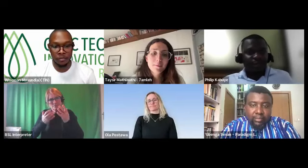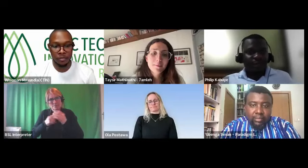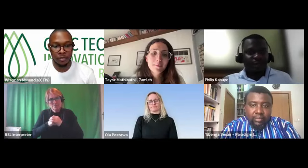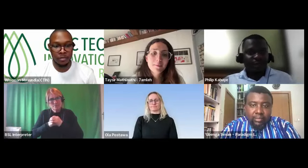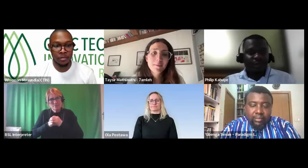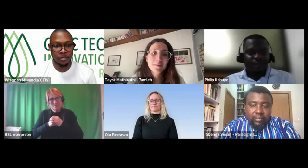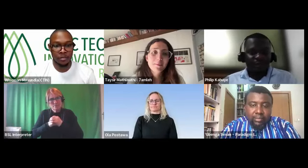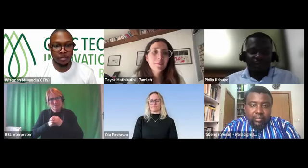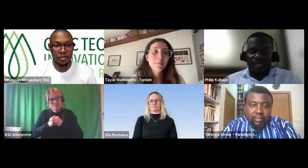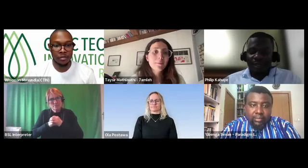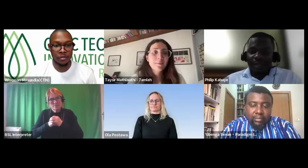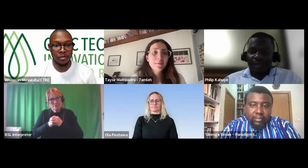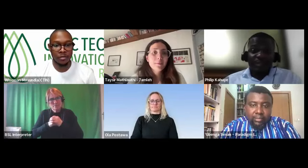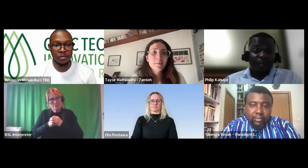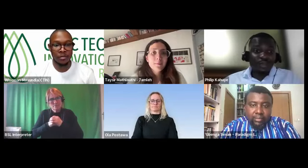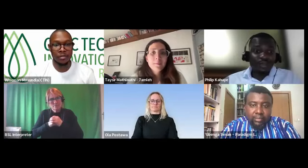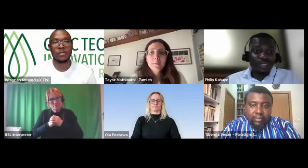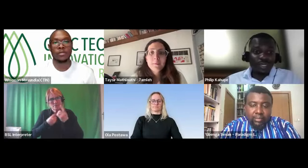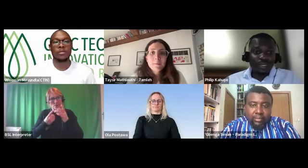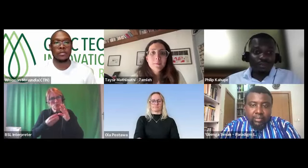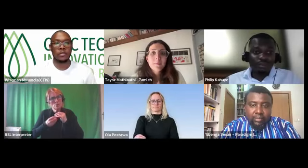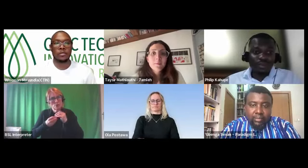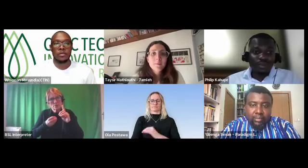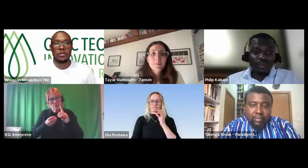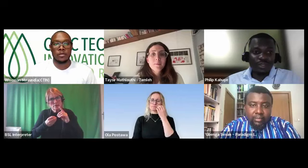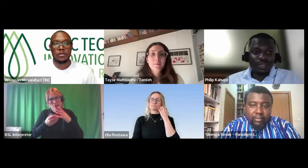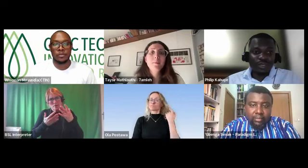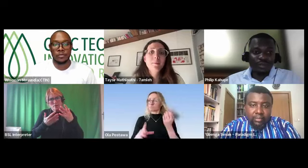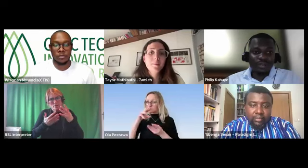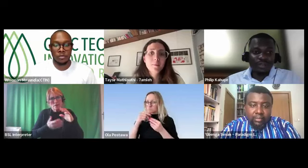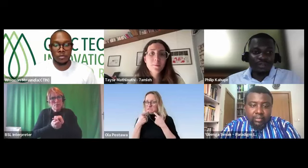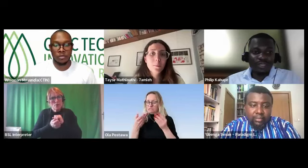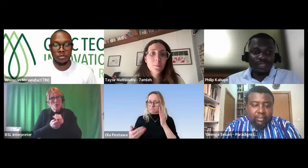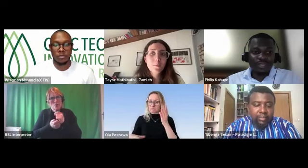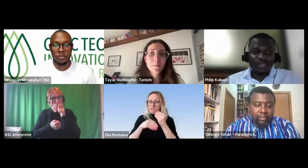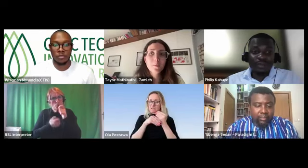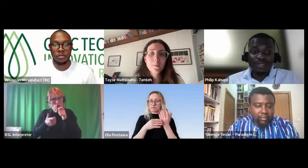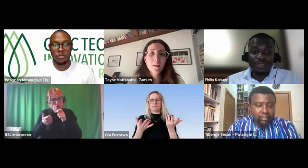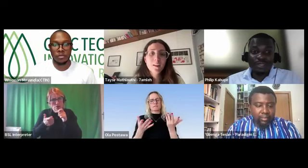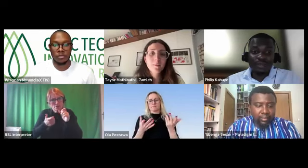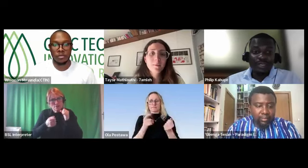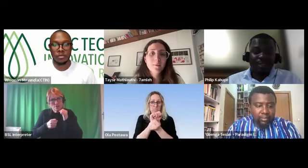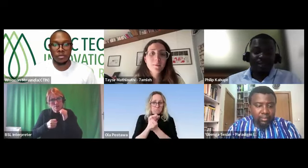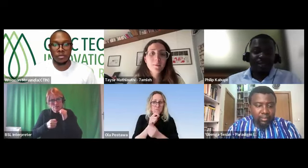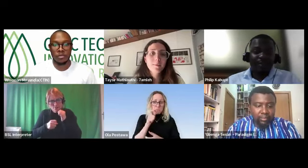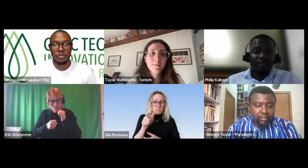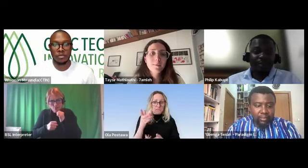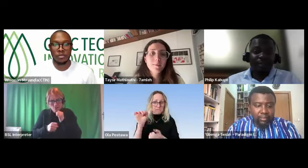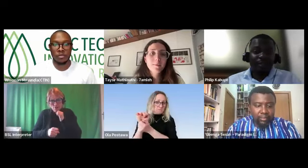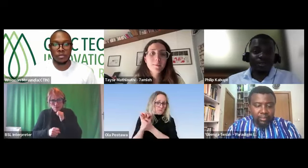Okay, thank you. I think to conclude, I'll borrow the words of Gramsci, who